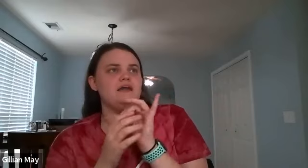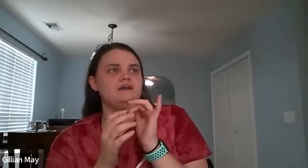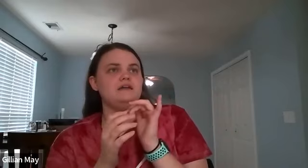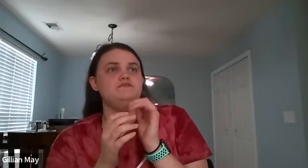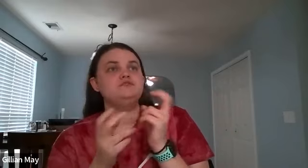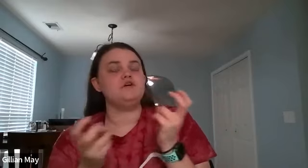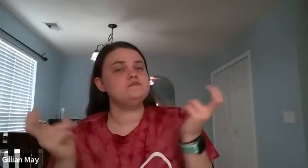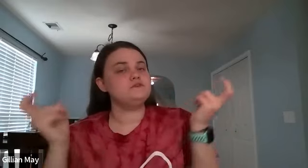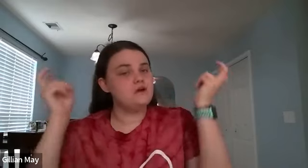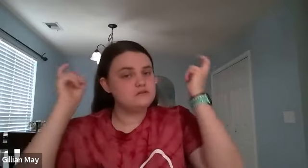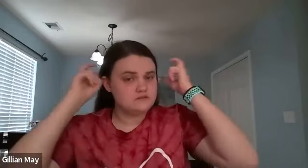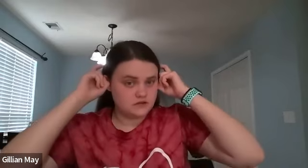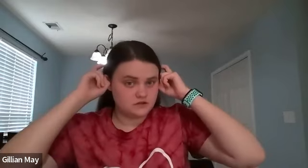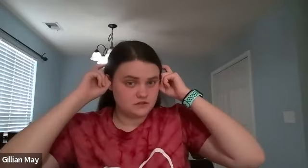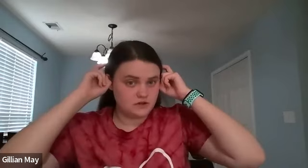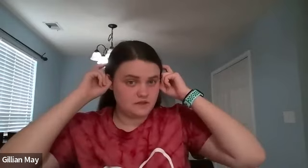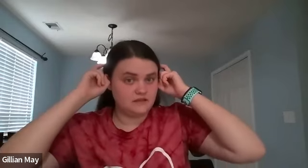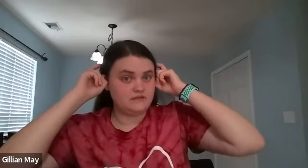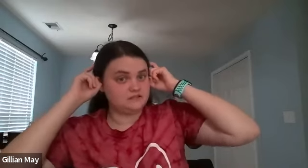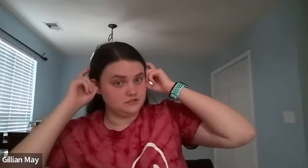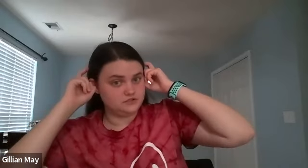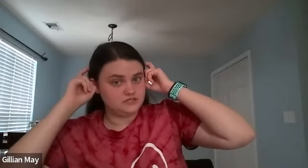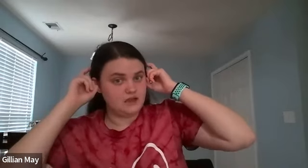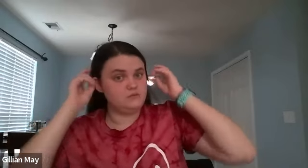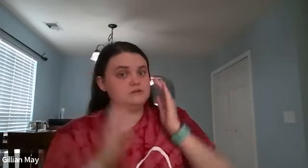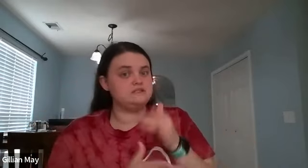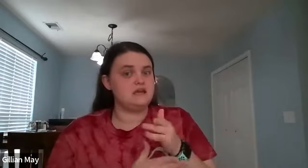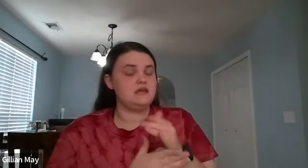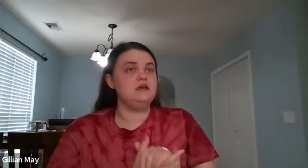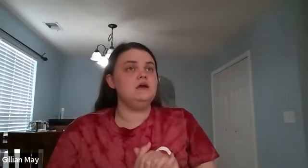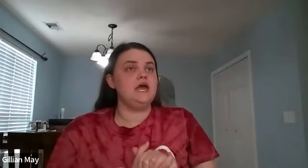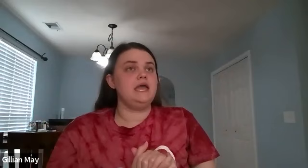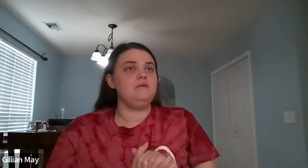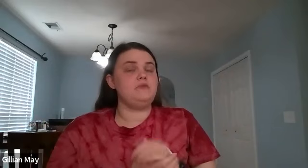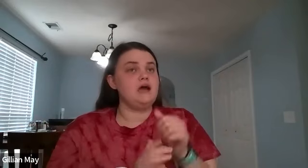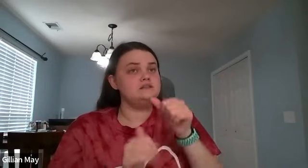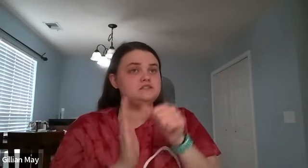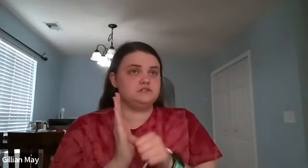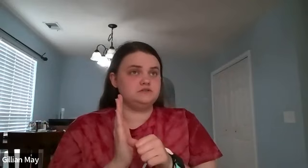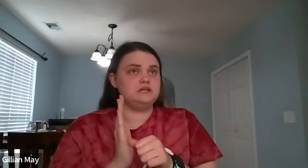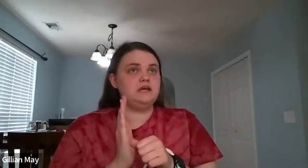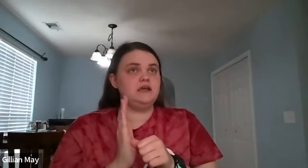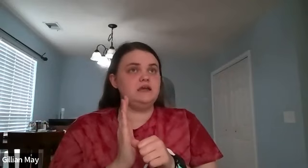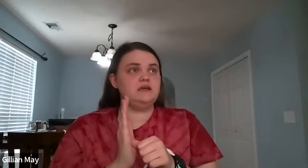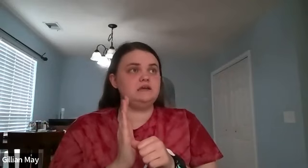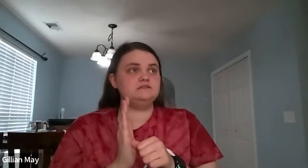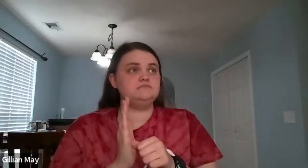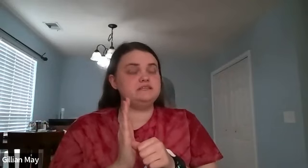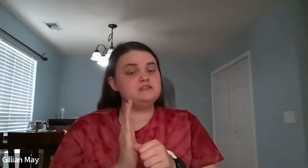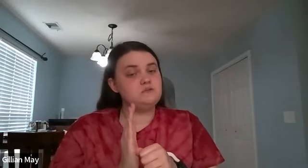Like if you go for the cochlear implant like surgery, I will say that surgery is basically what